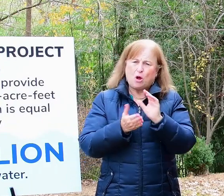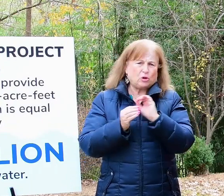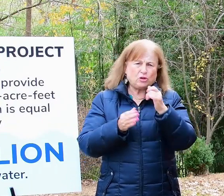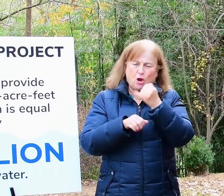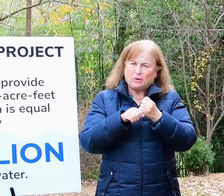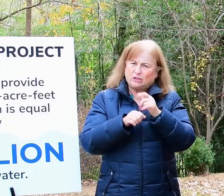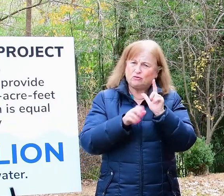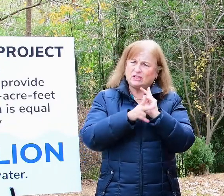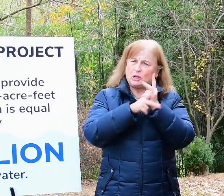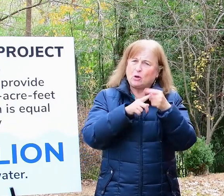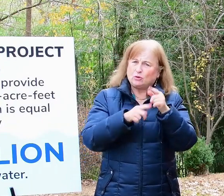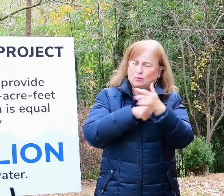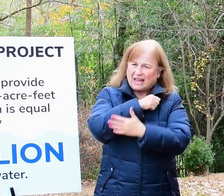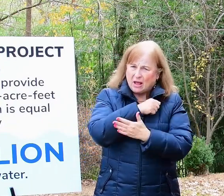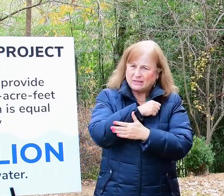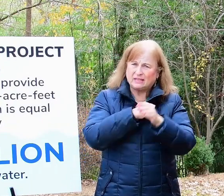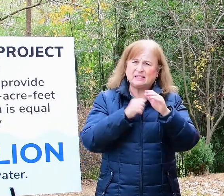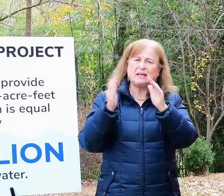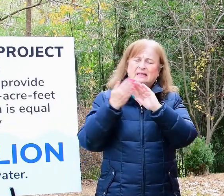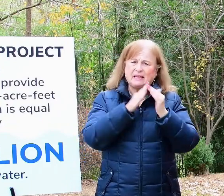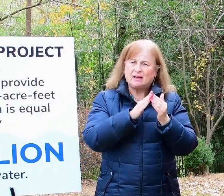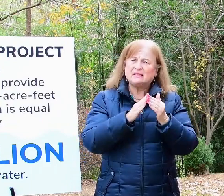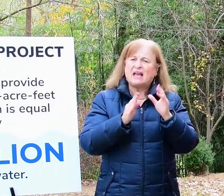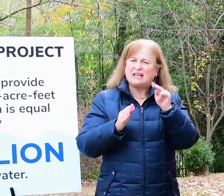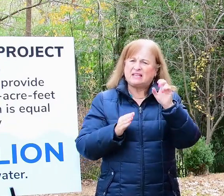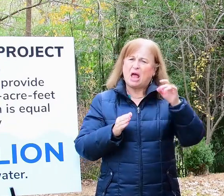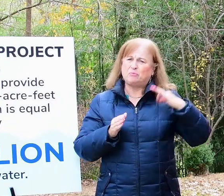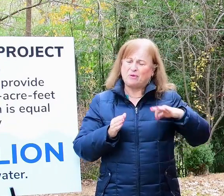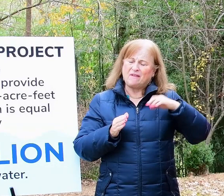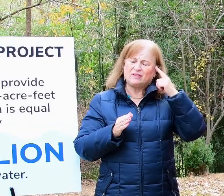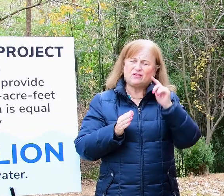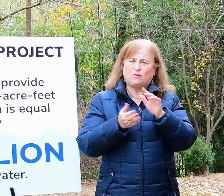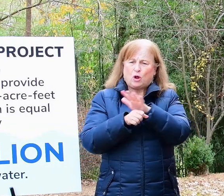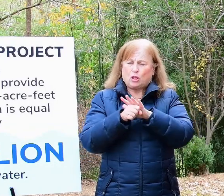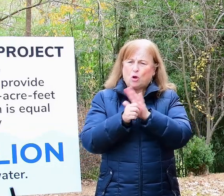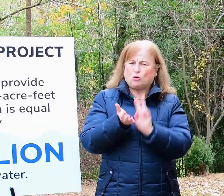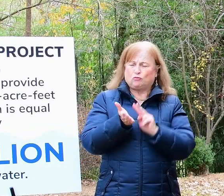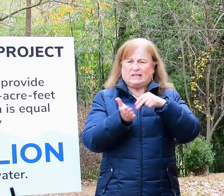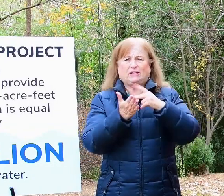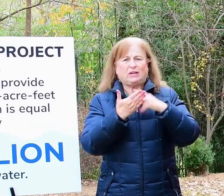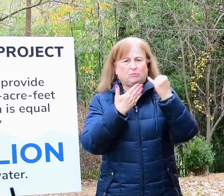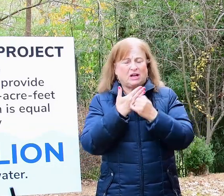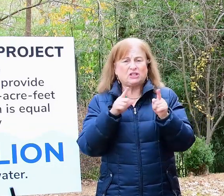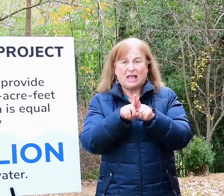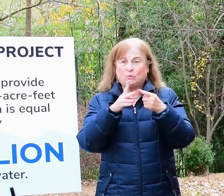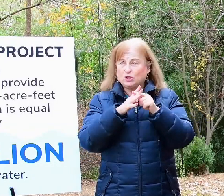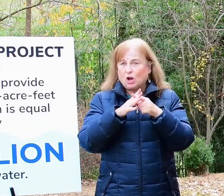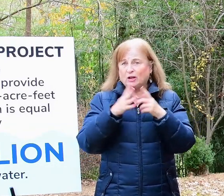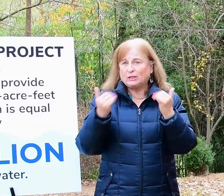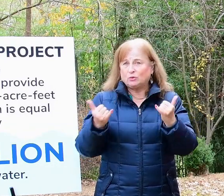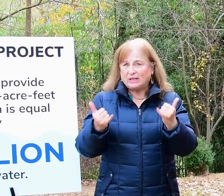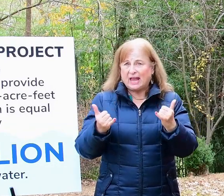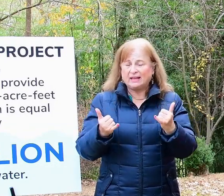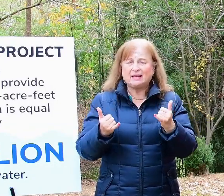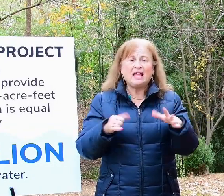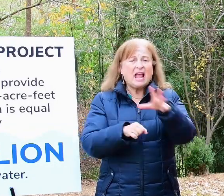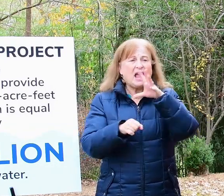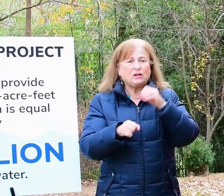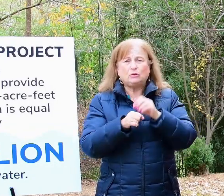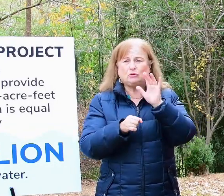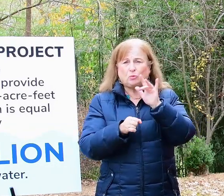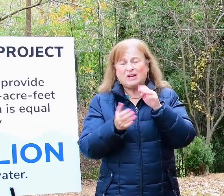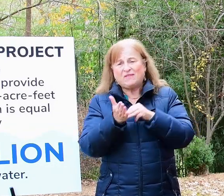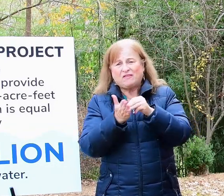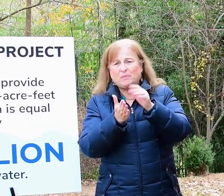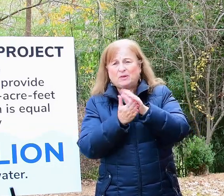loans to counties, municipalities, and nonprofits for local resilience projects like the one we're starting today. It includes